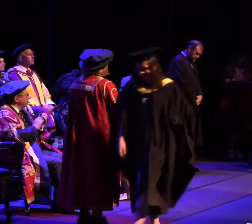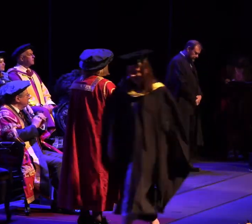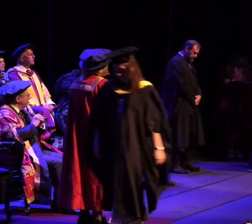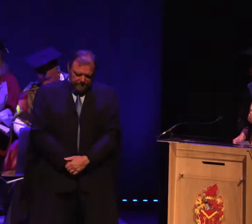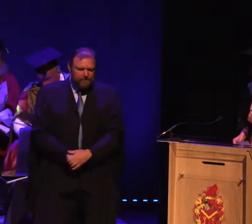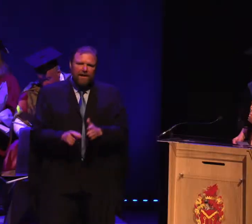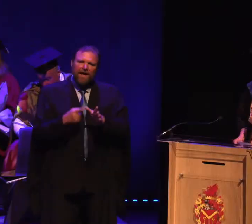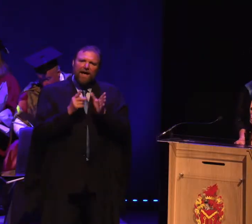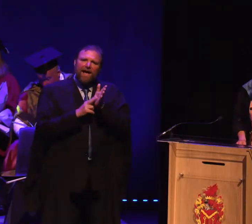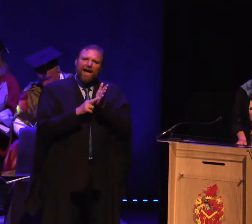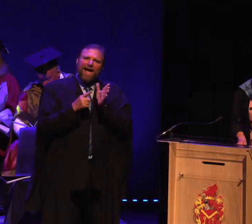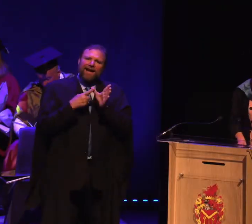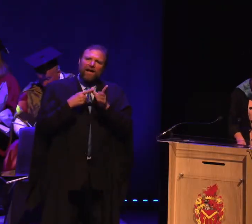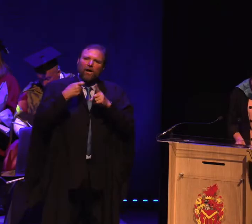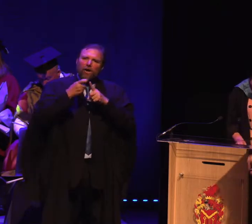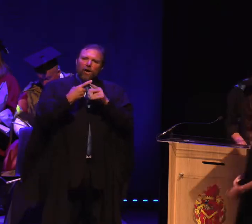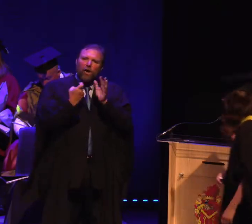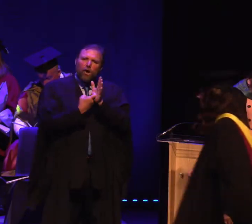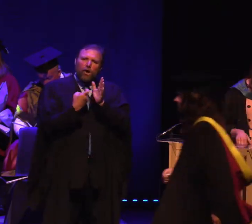Anna Kerr.